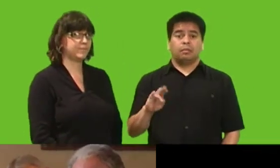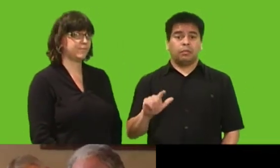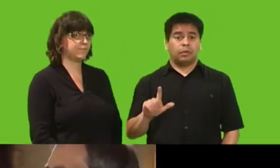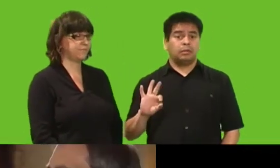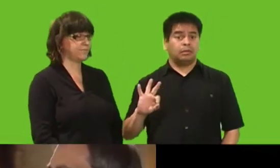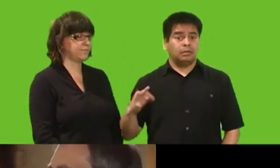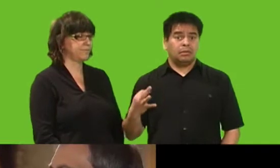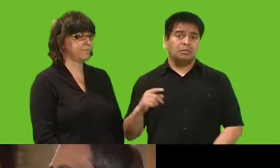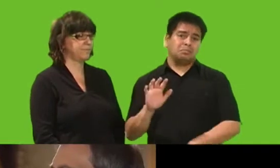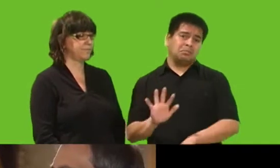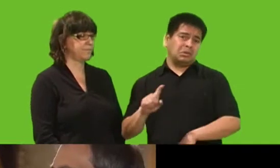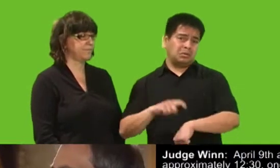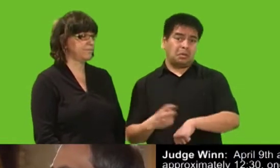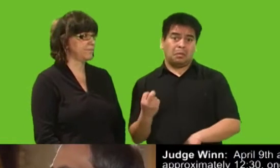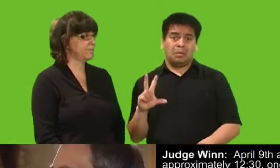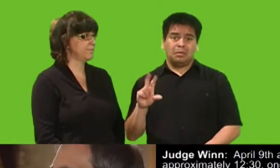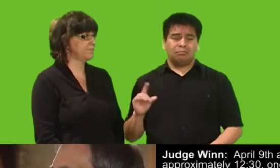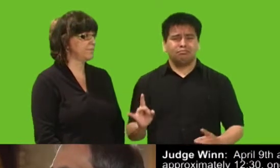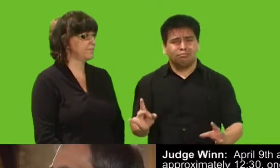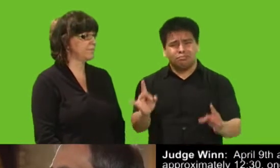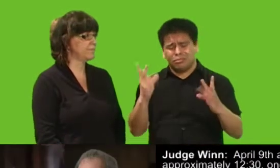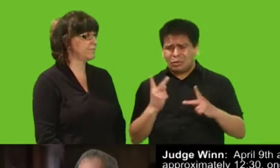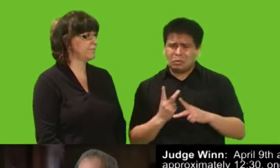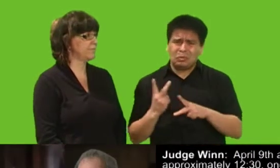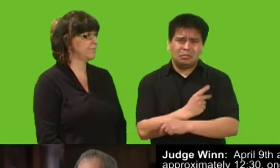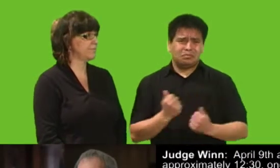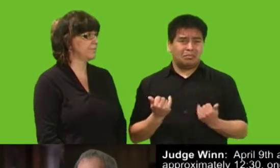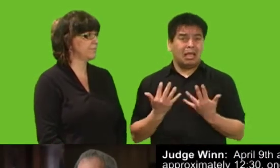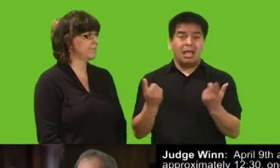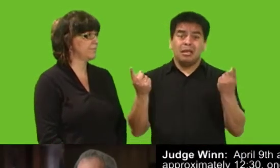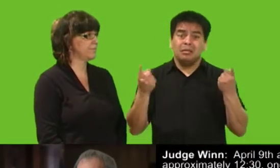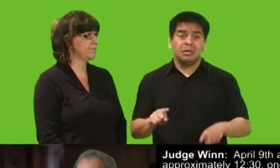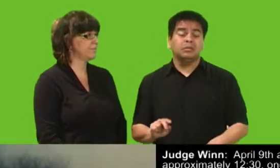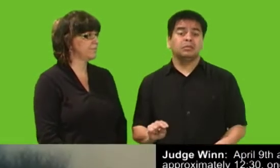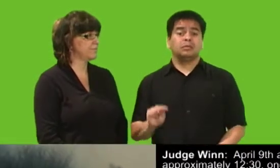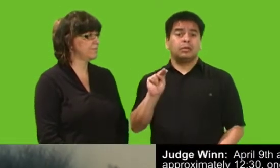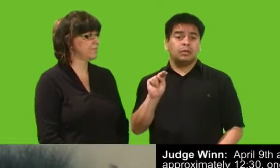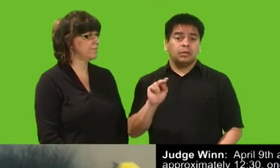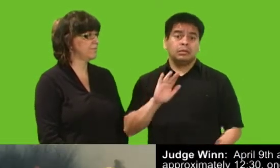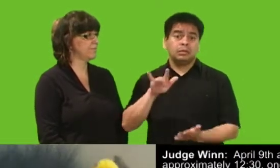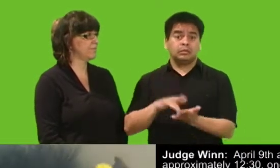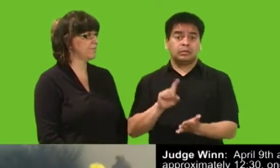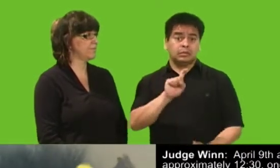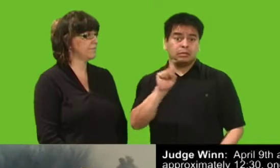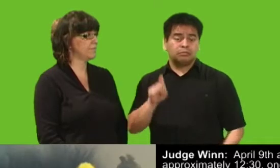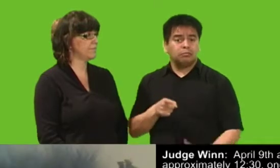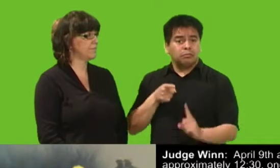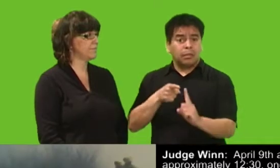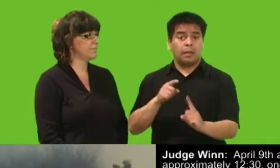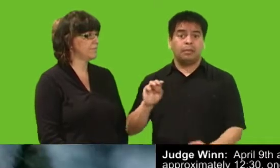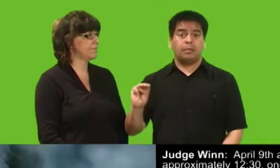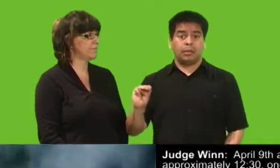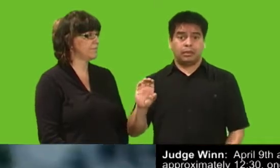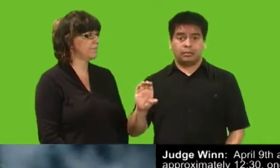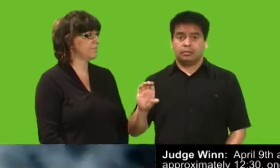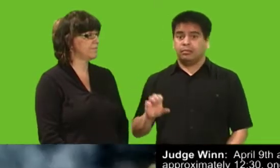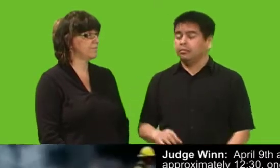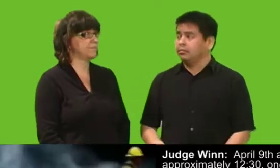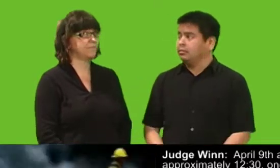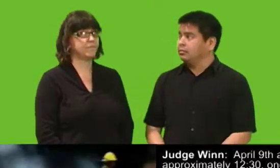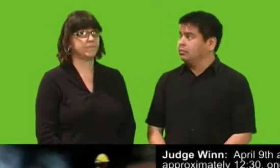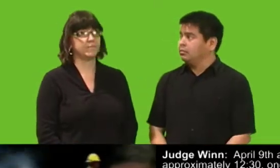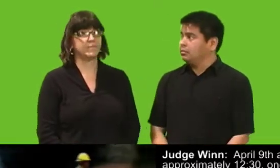happened. April 9th at approximately 12:30, one of the worst wildfires ever happened in